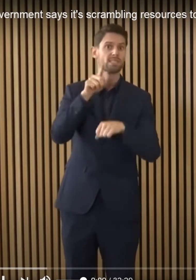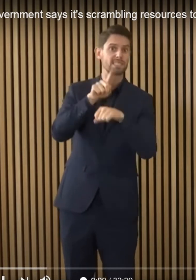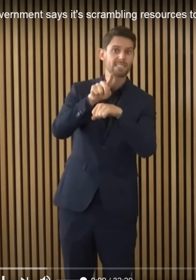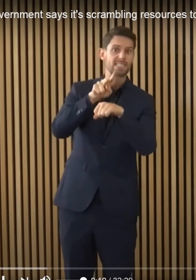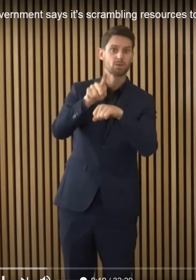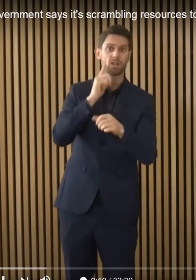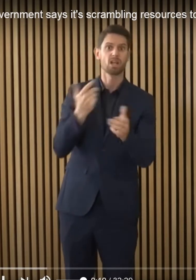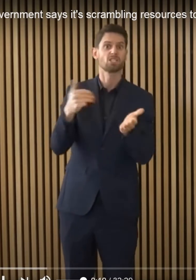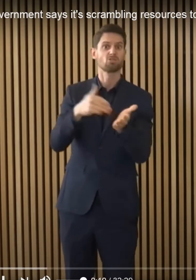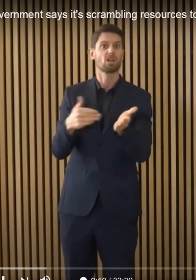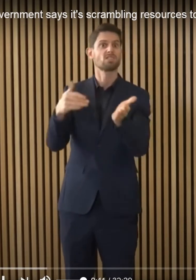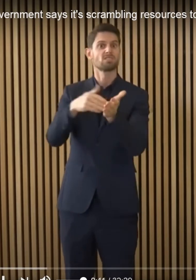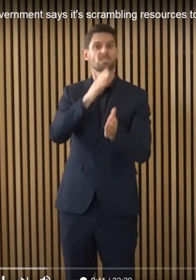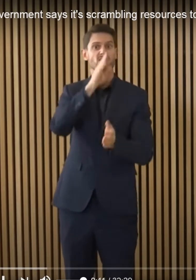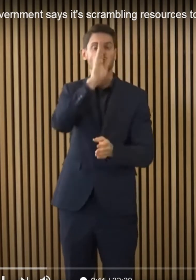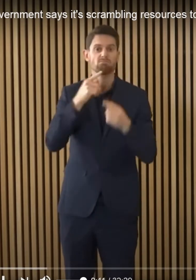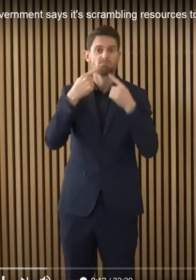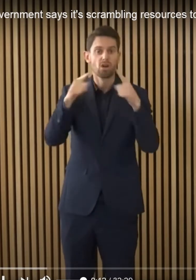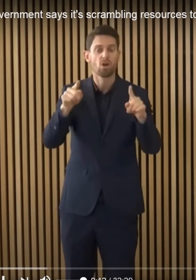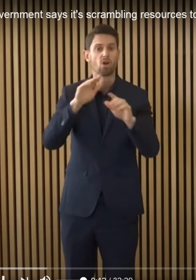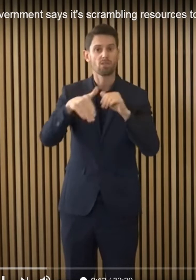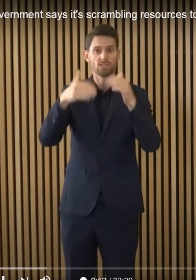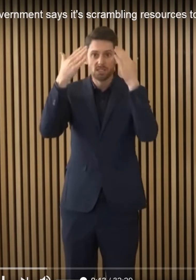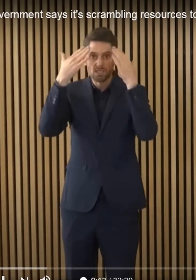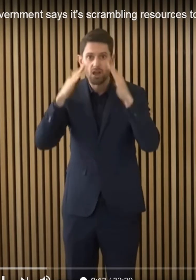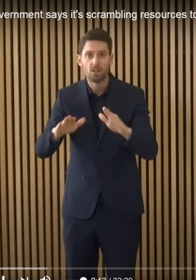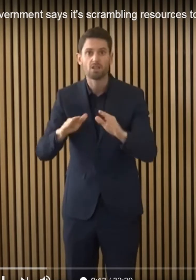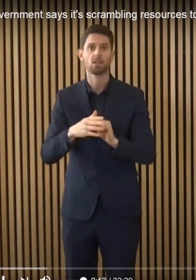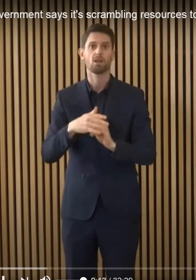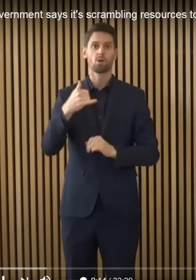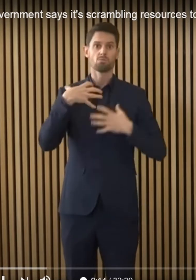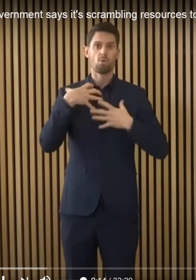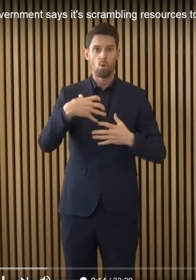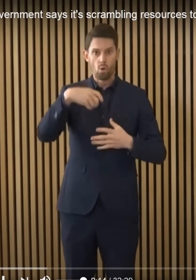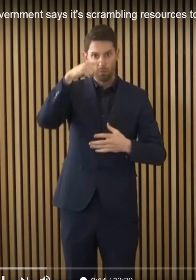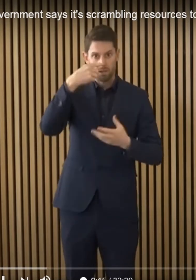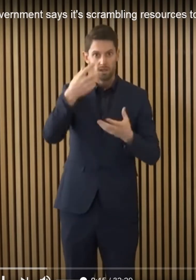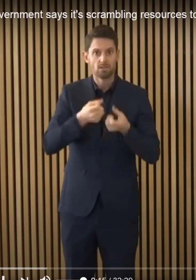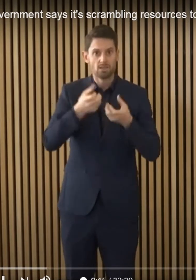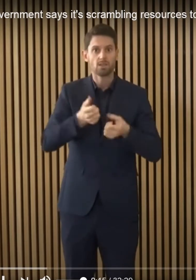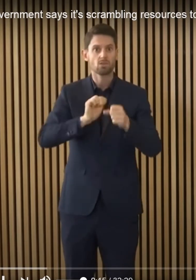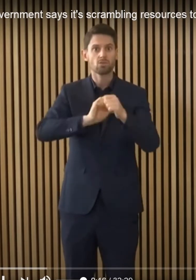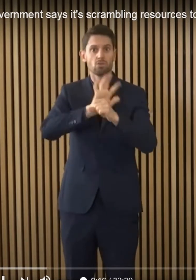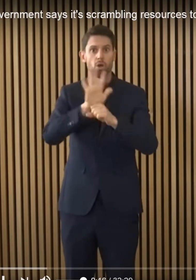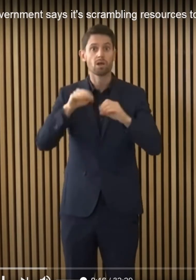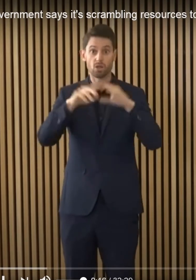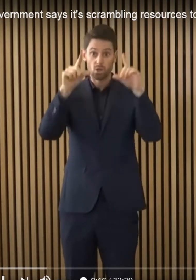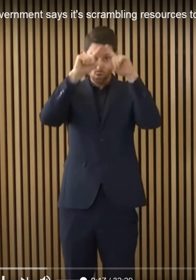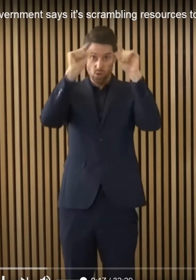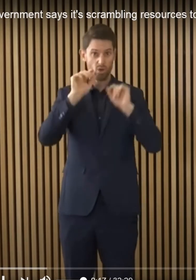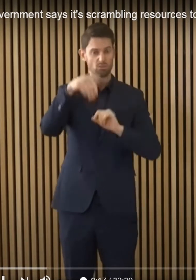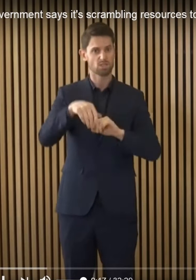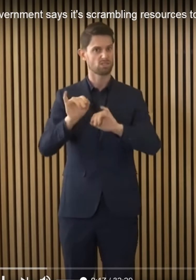is the sad but inevitable part of a major outbreak, as we've seen all around the